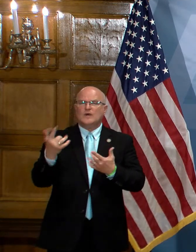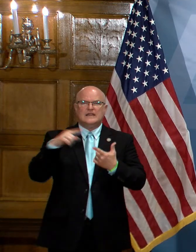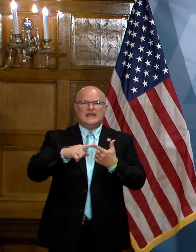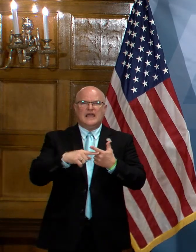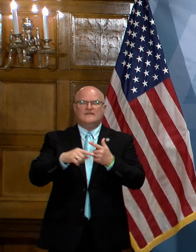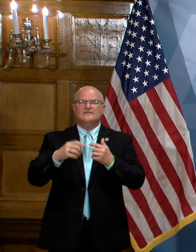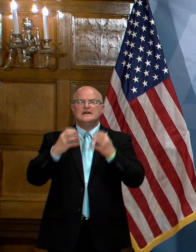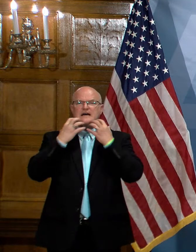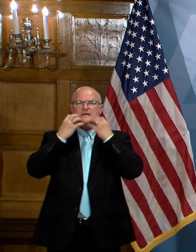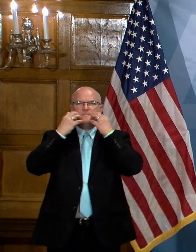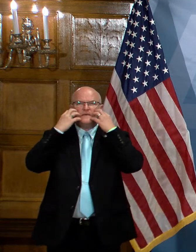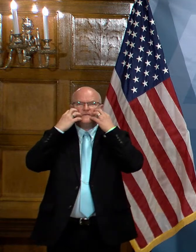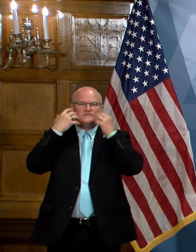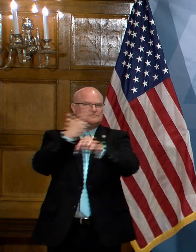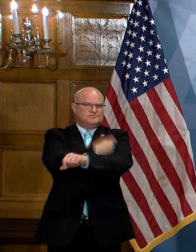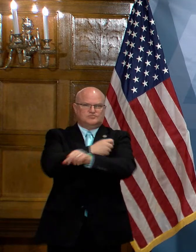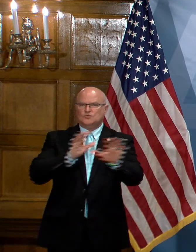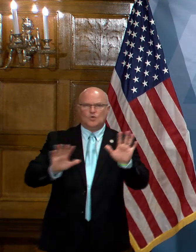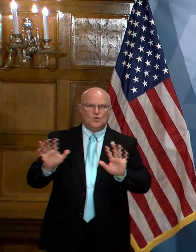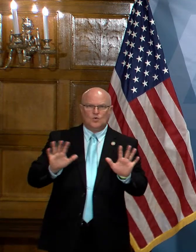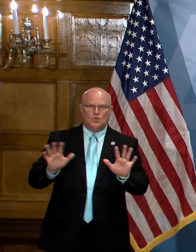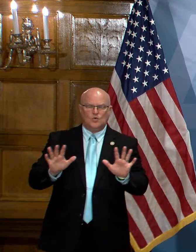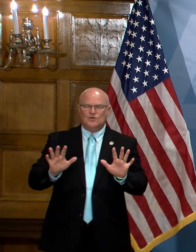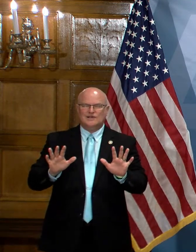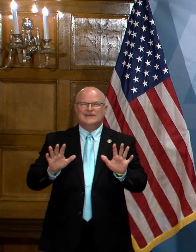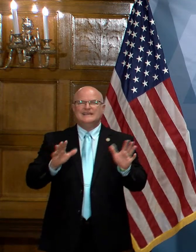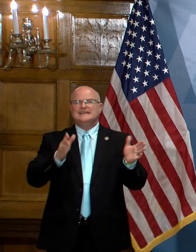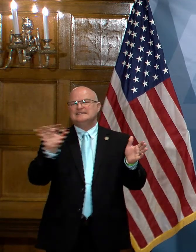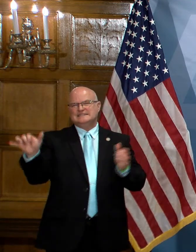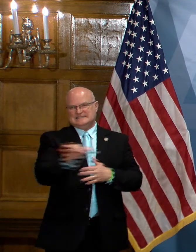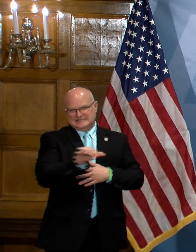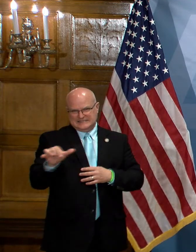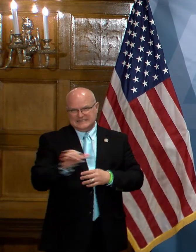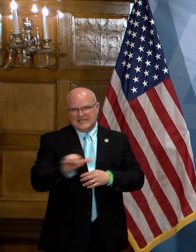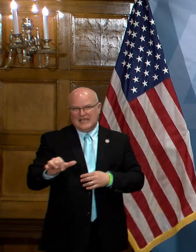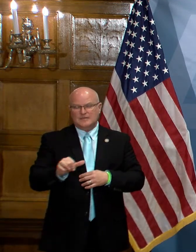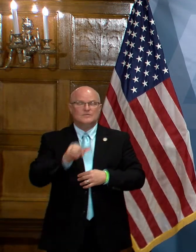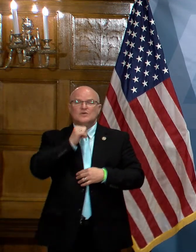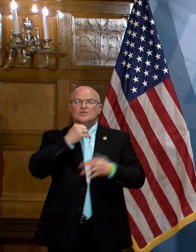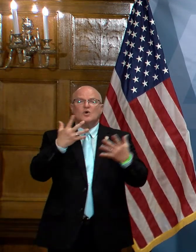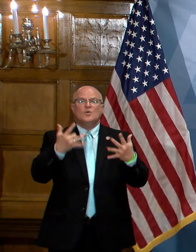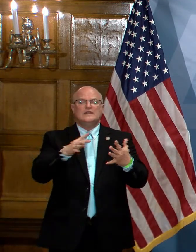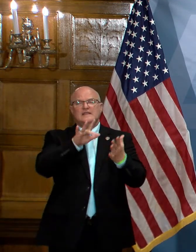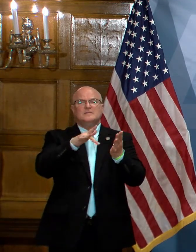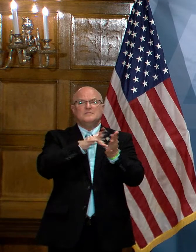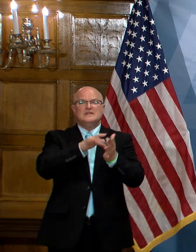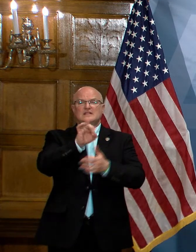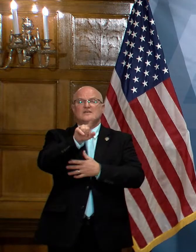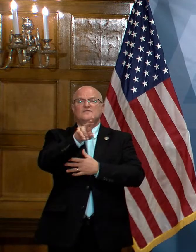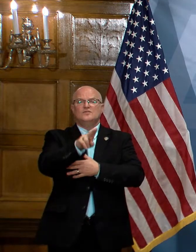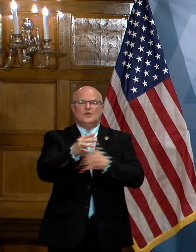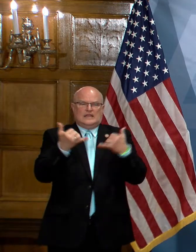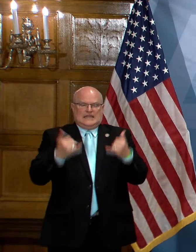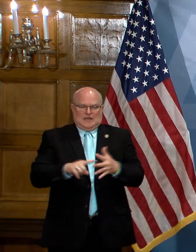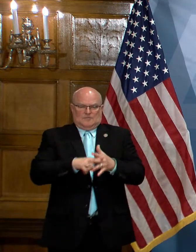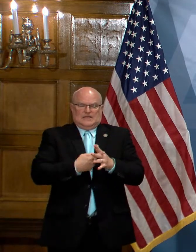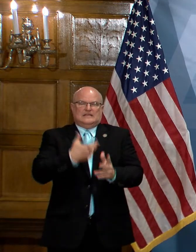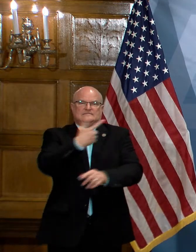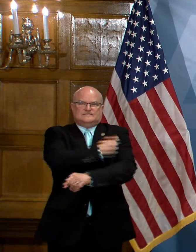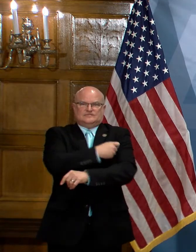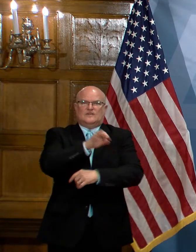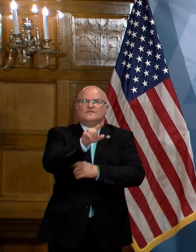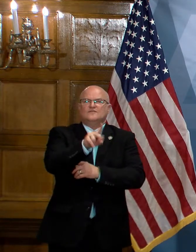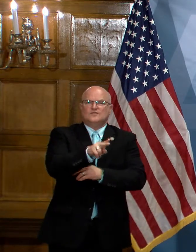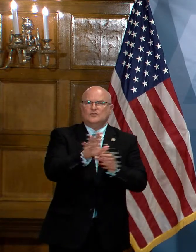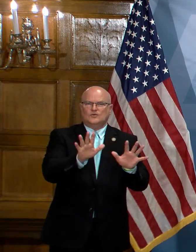we have a measles outbreak to immunize the public, the children, for measles. We don't wait until the middle of flu season to begin vaccination